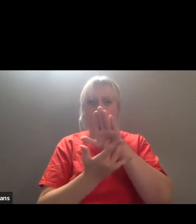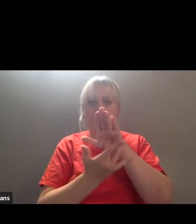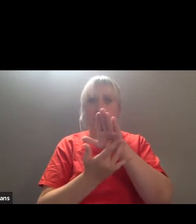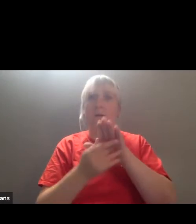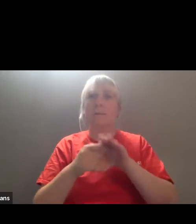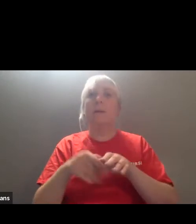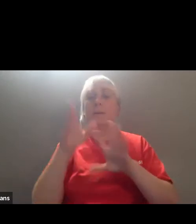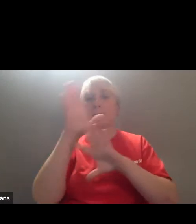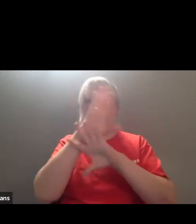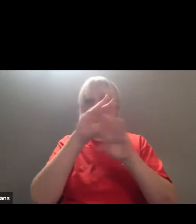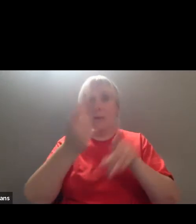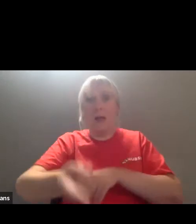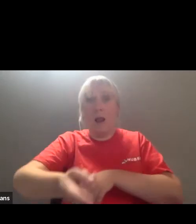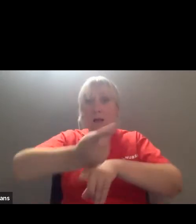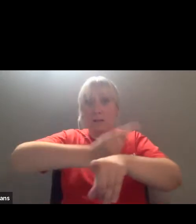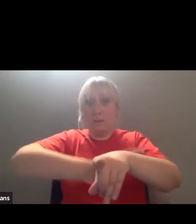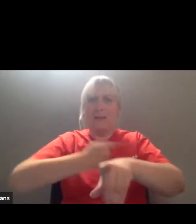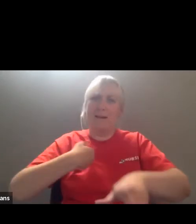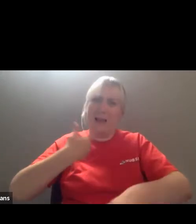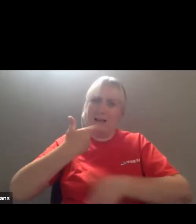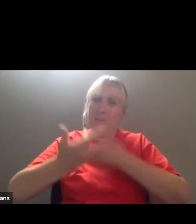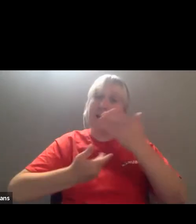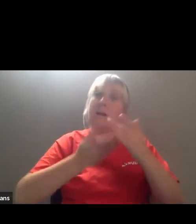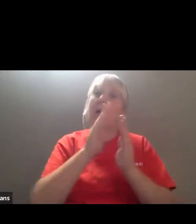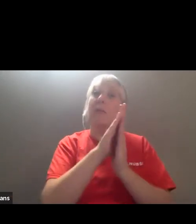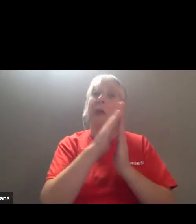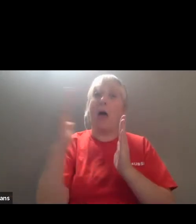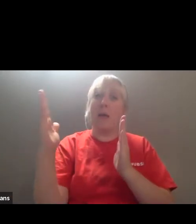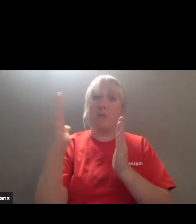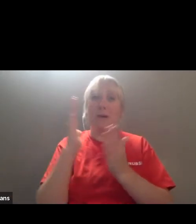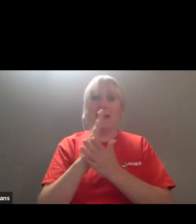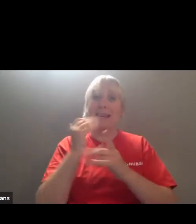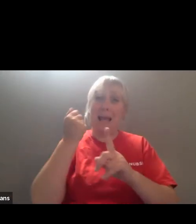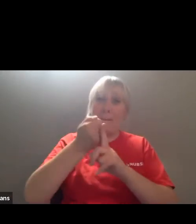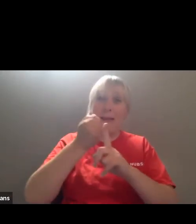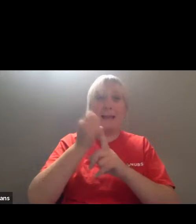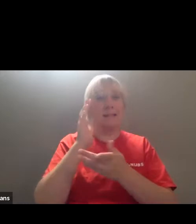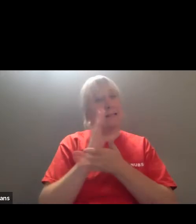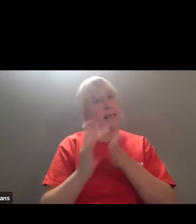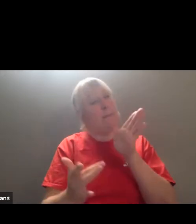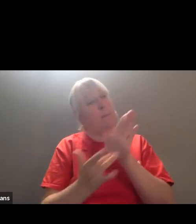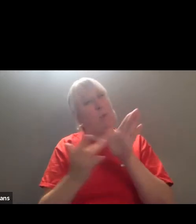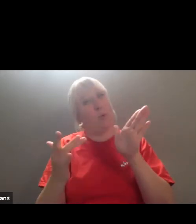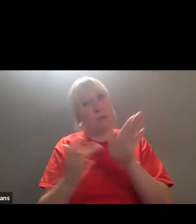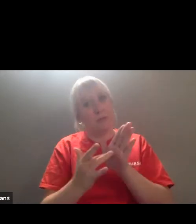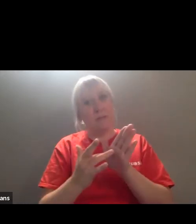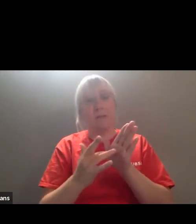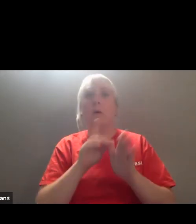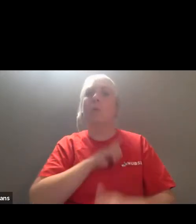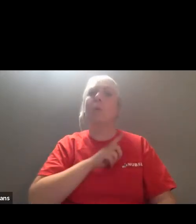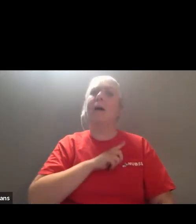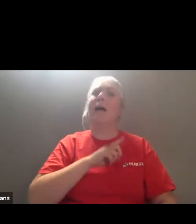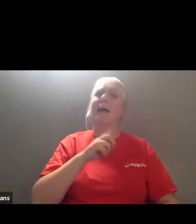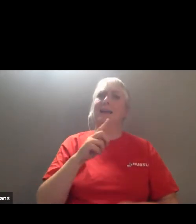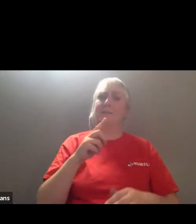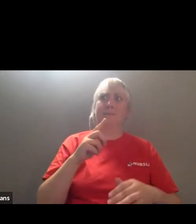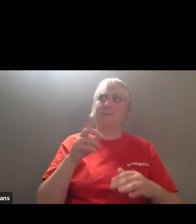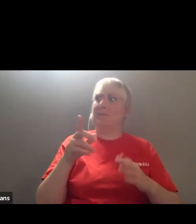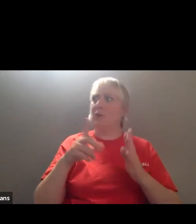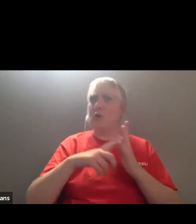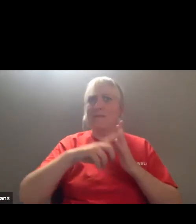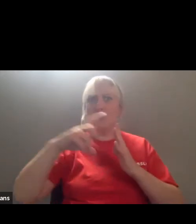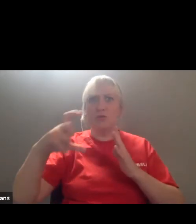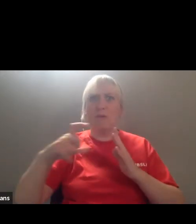is, you know, the library campaigns are so vital to universal credit. You know, with a lot of libraries